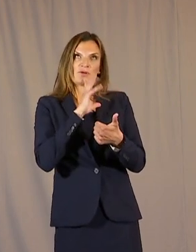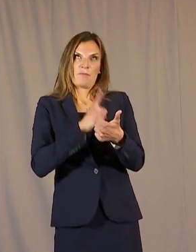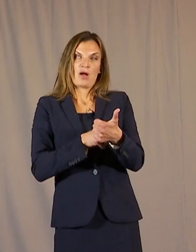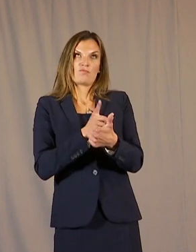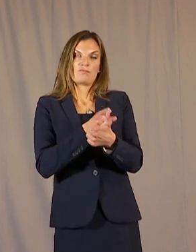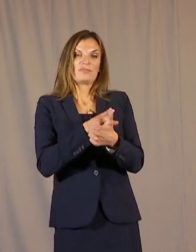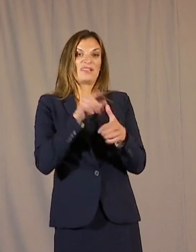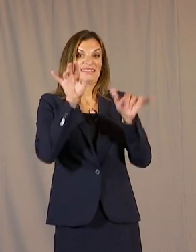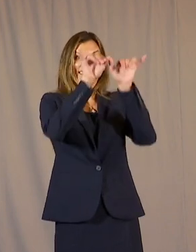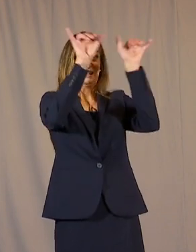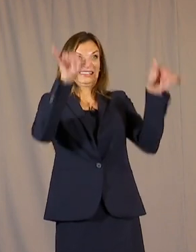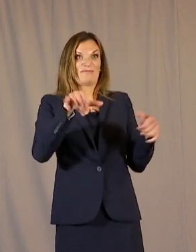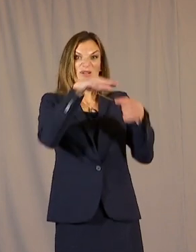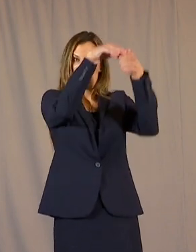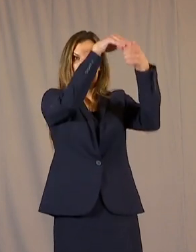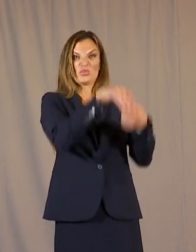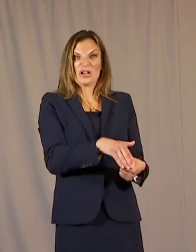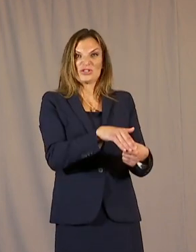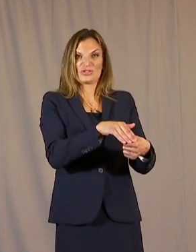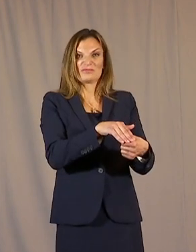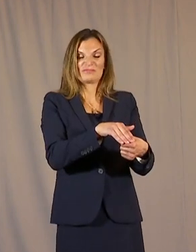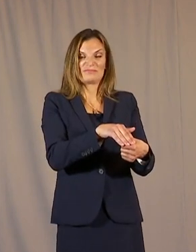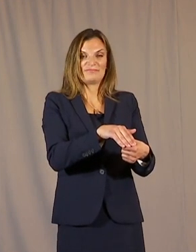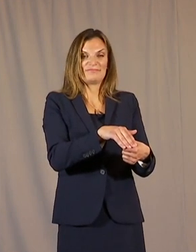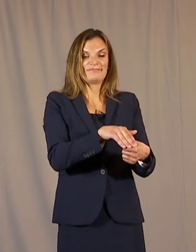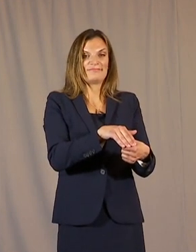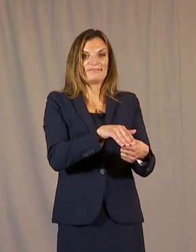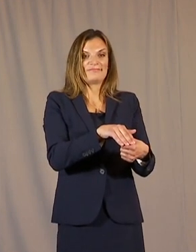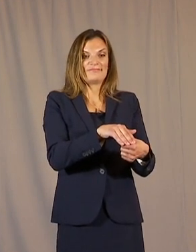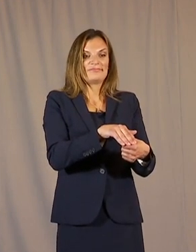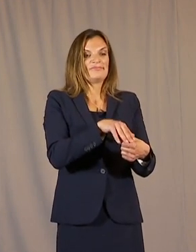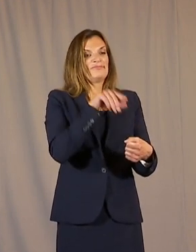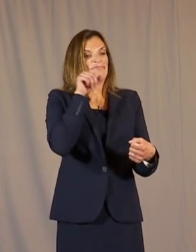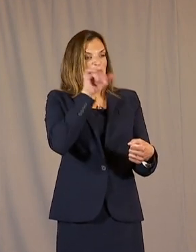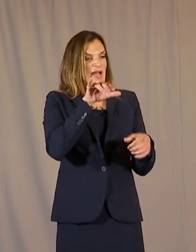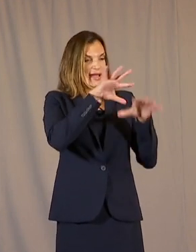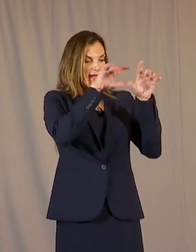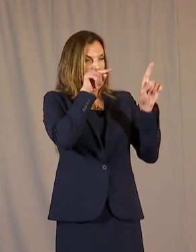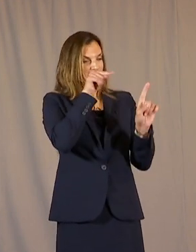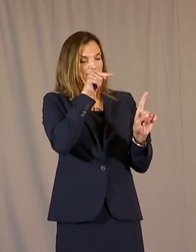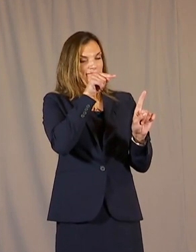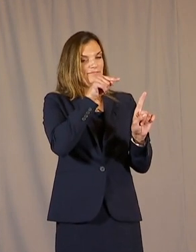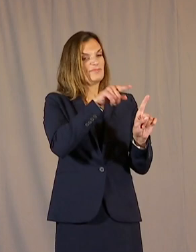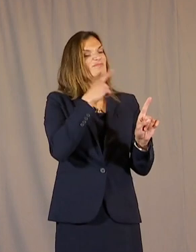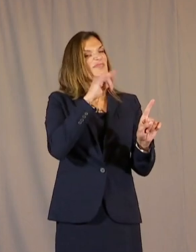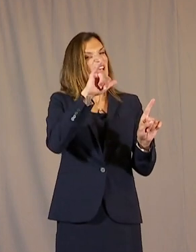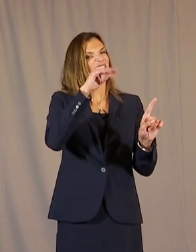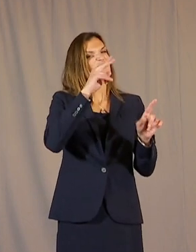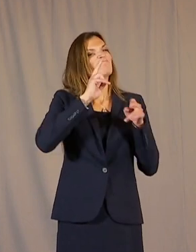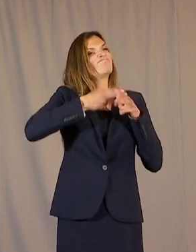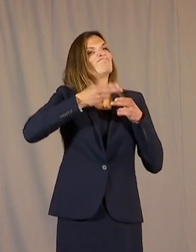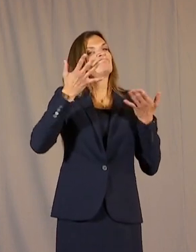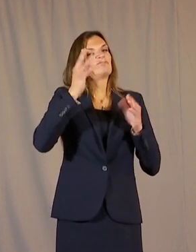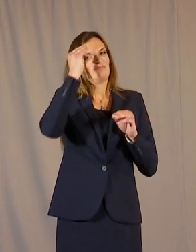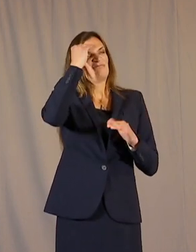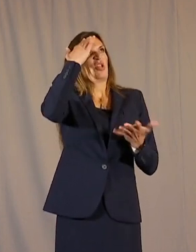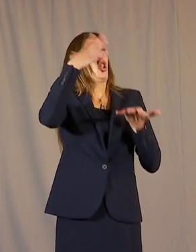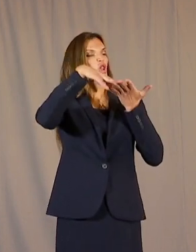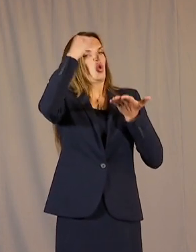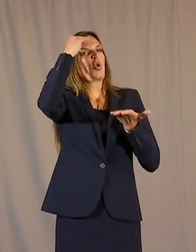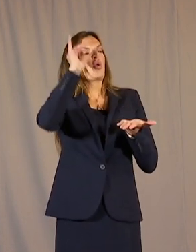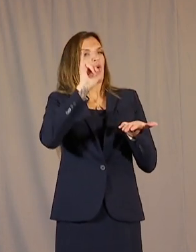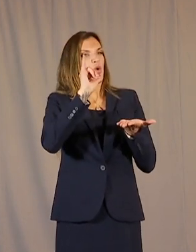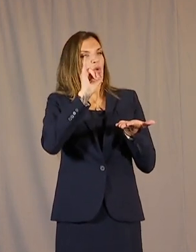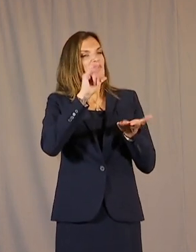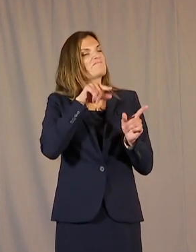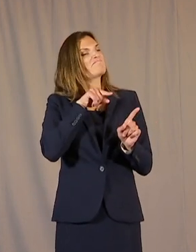oppression underneath the learned lessons. Is there any other commentary from anyone else on